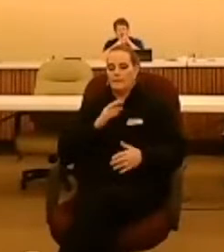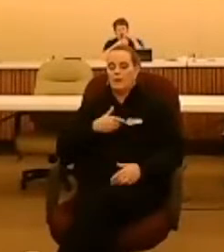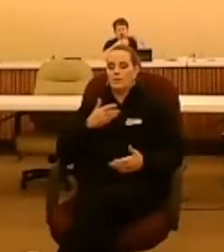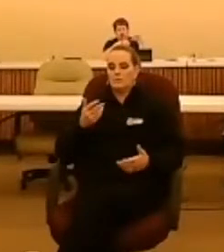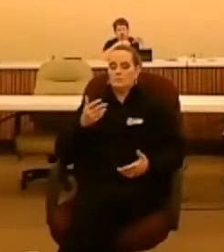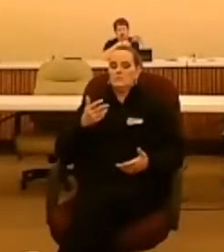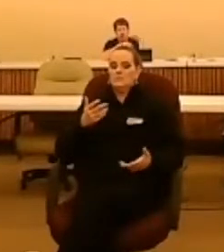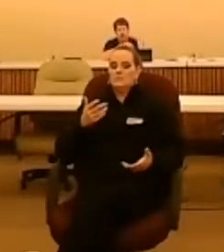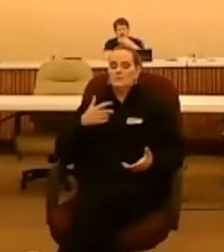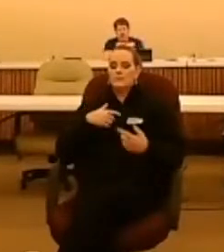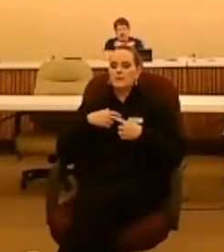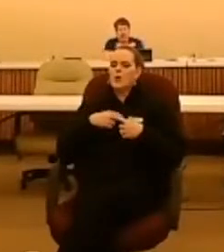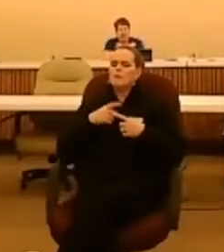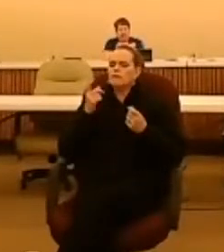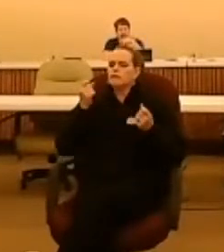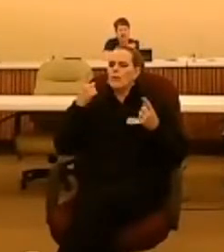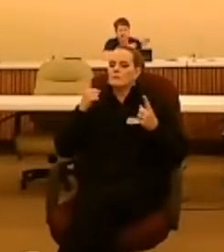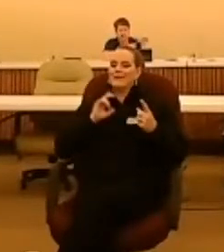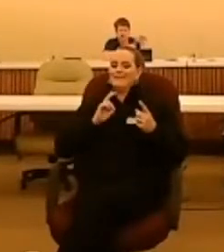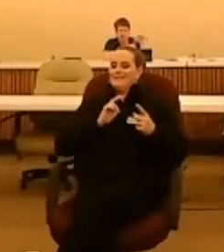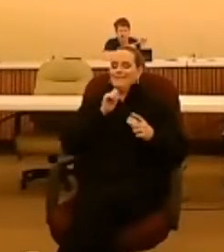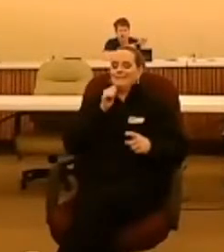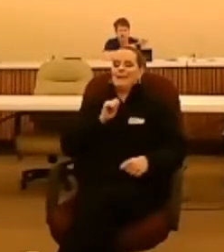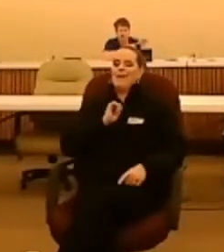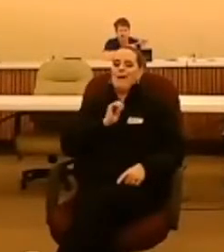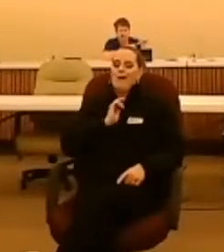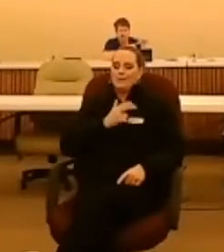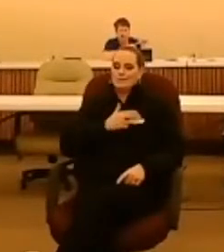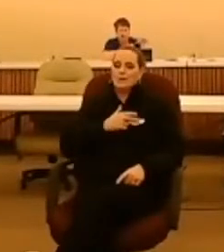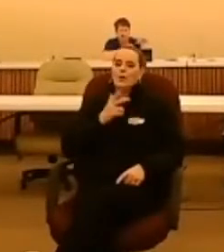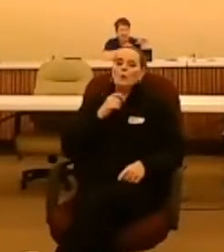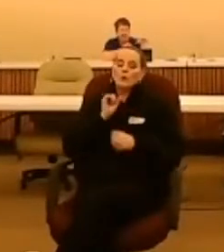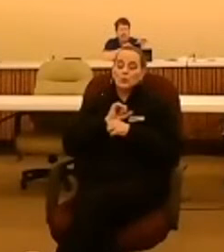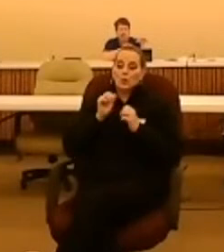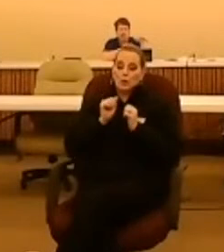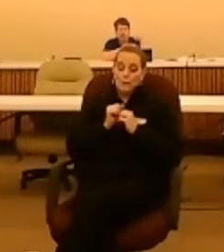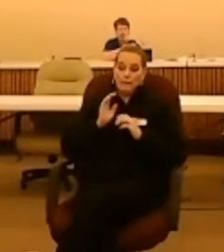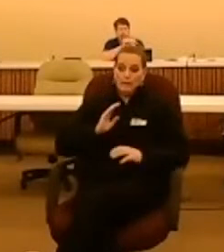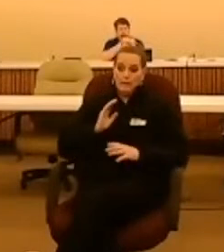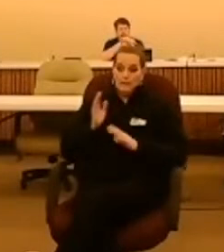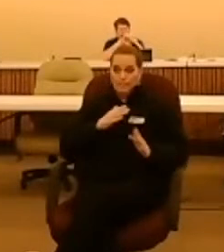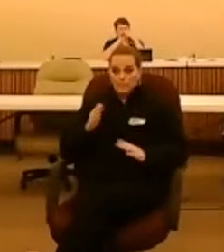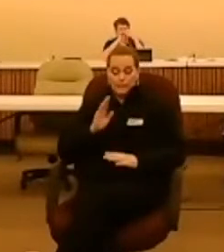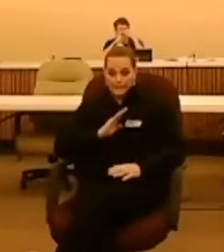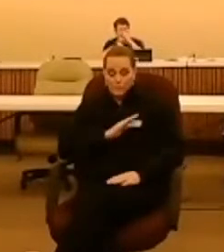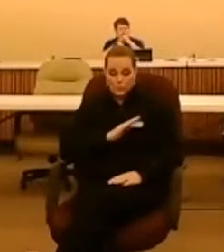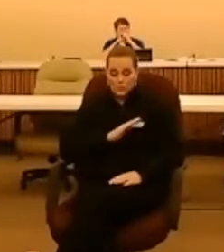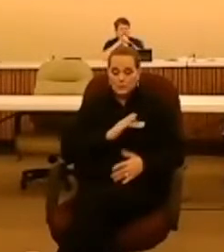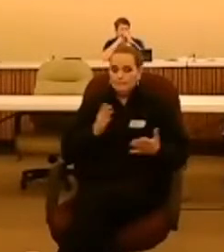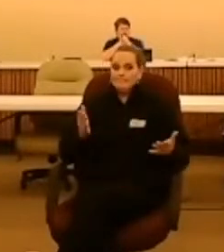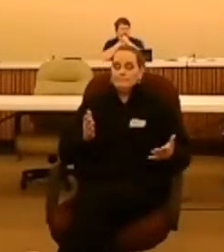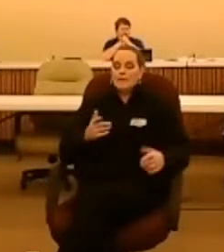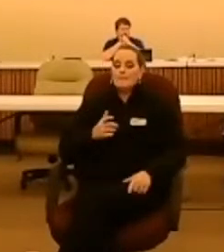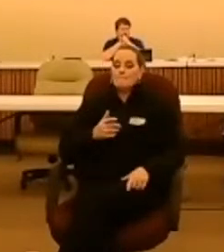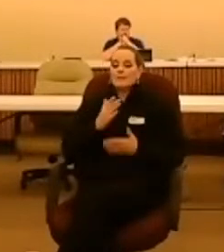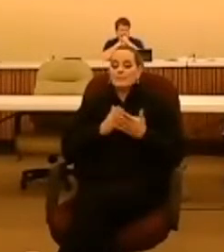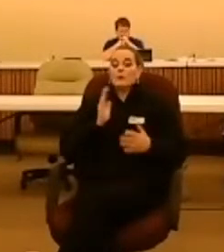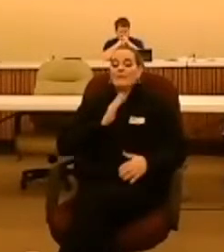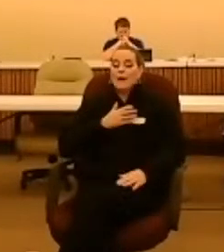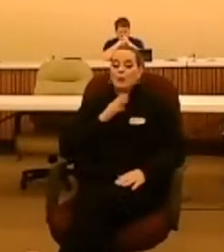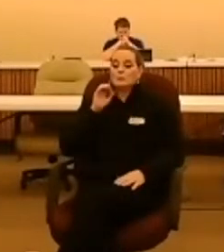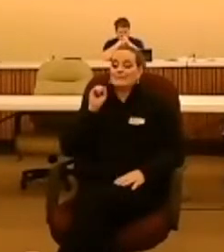I understand. It's not us. It's when you're working with a planning board, in other words, we would just, as part of our